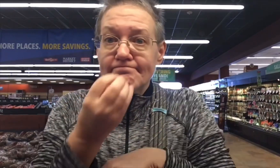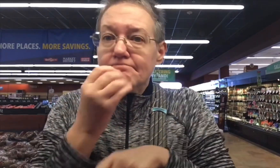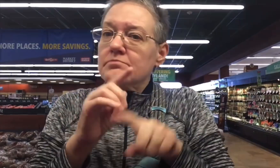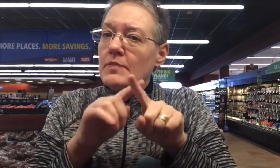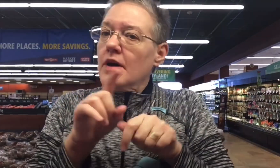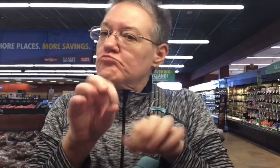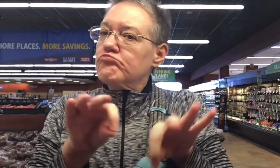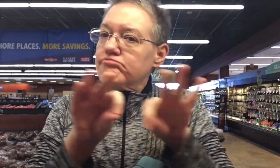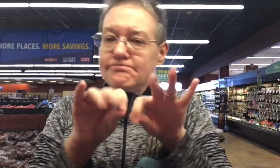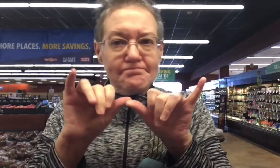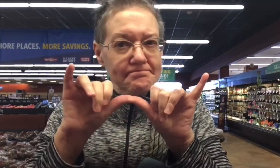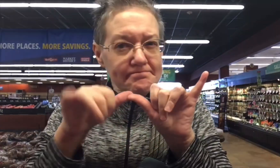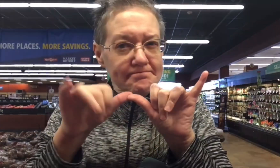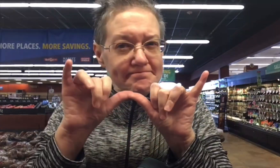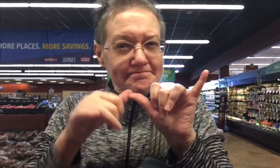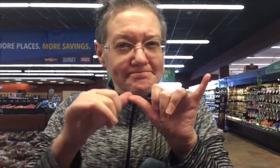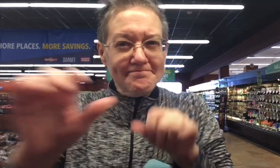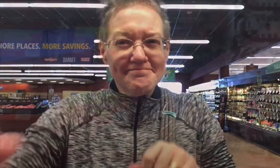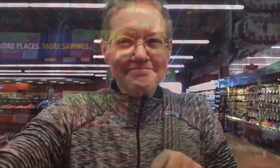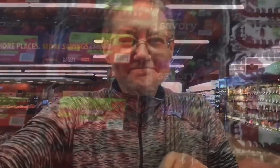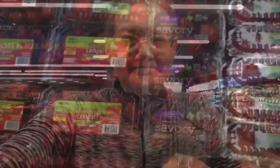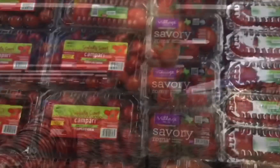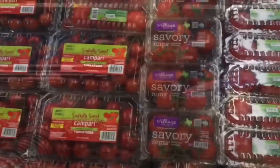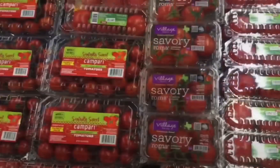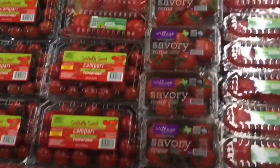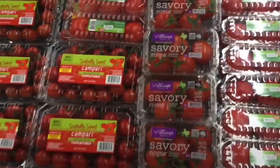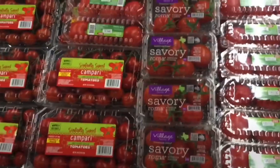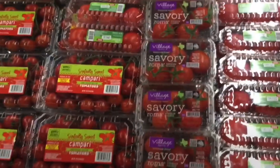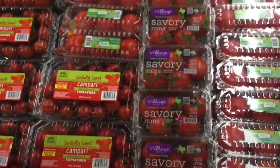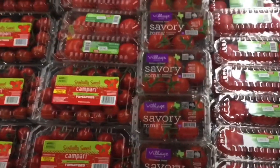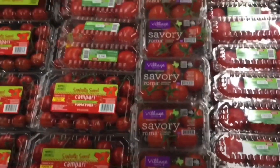can still eat them, but it's important to measure them and track them.